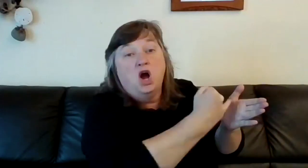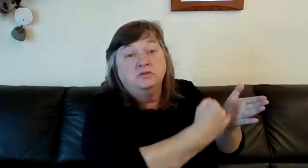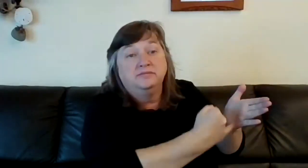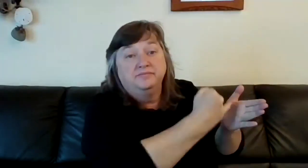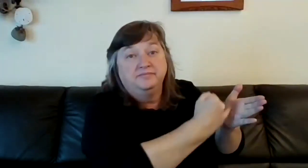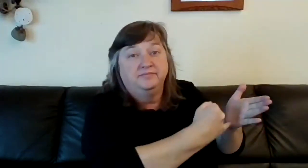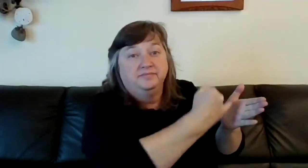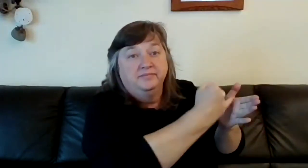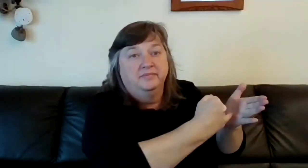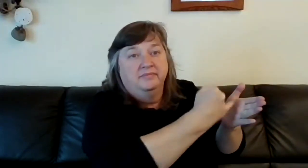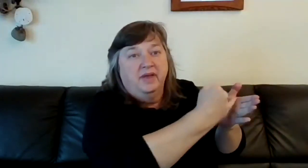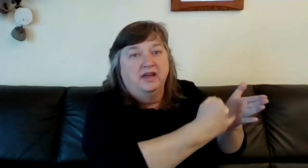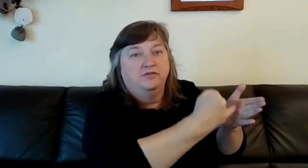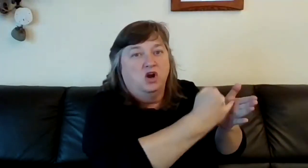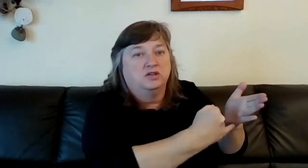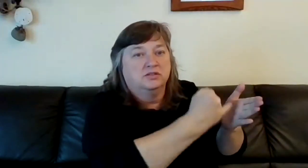draw and for art.